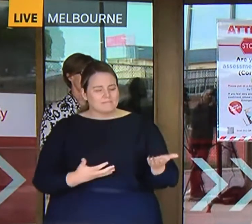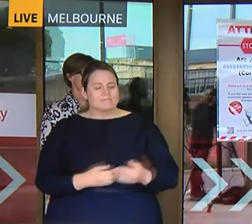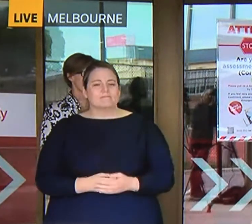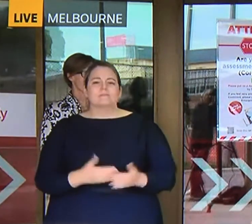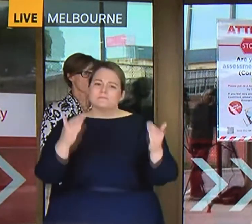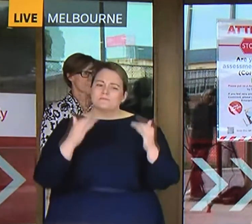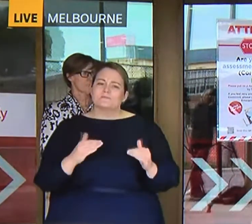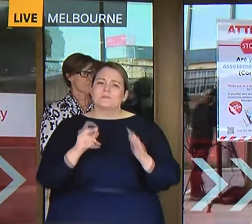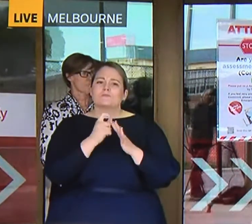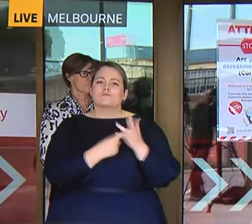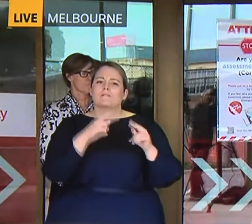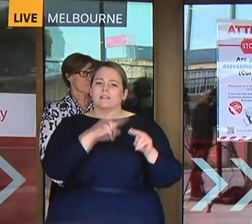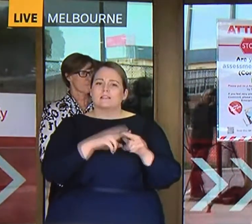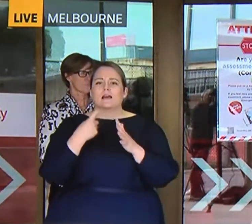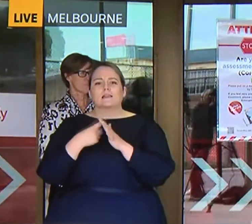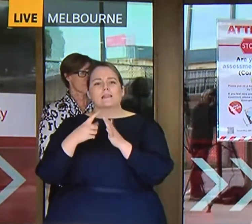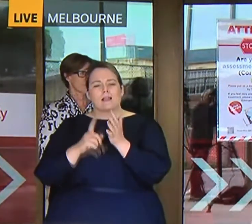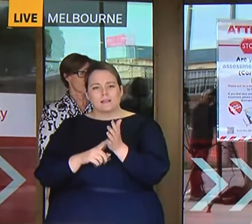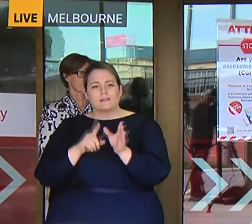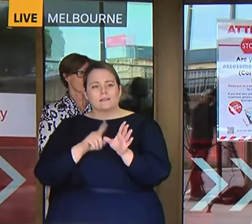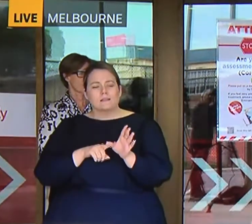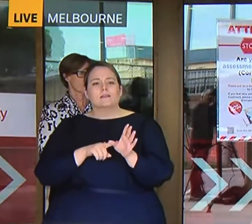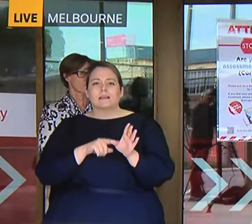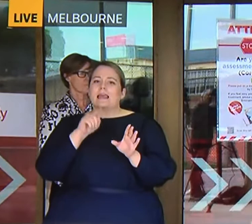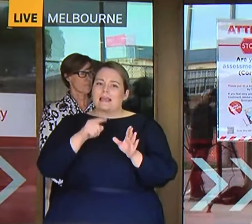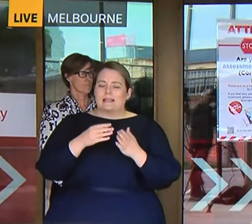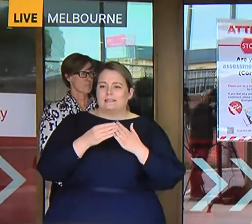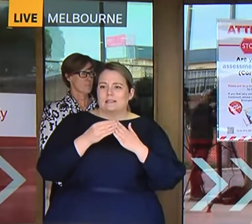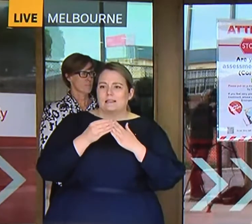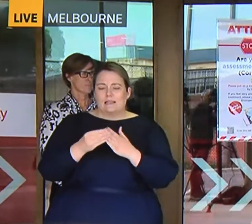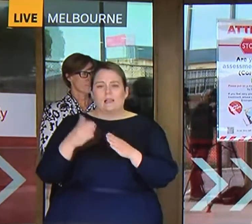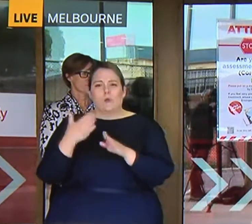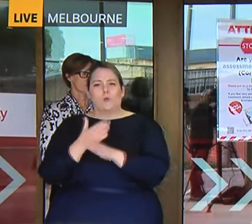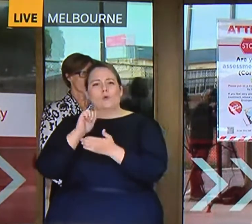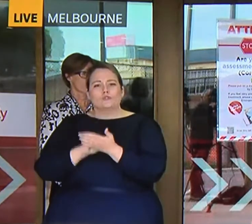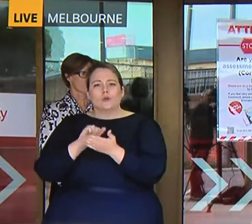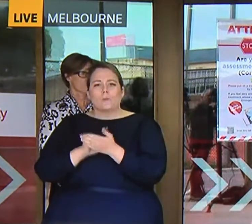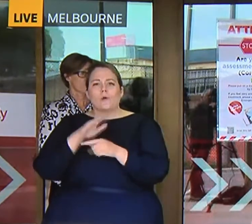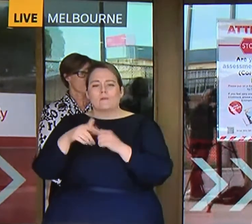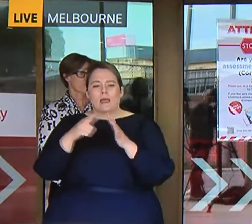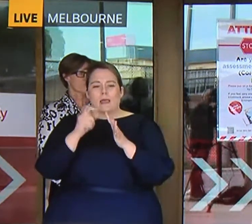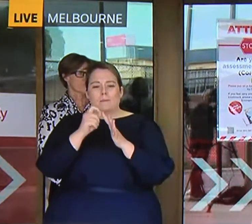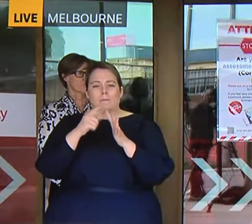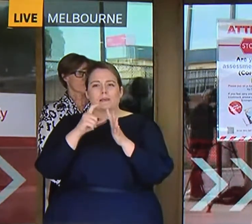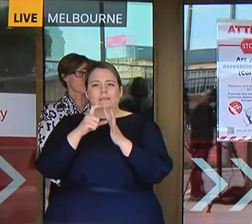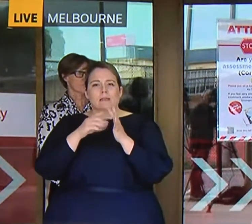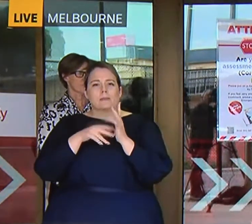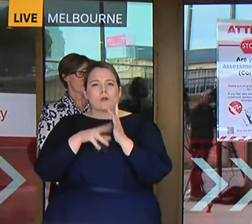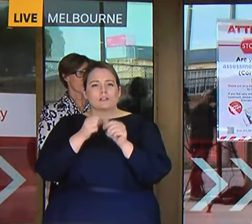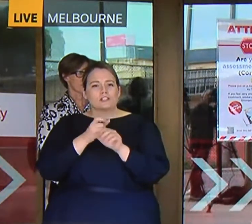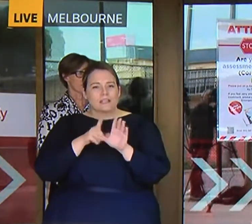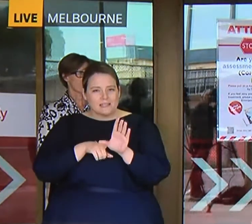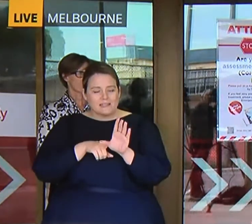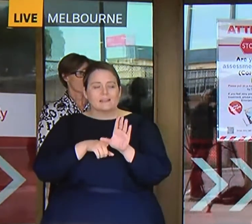Professor Kelly is leading an epidemiology workshop in the coming days where we're getting